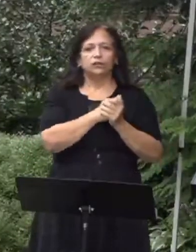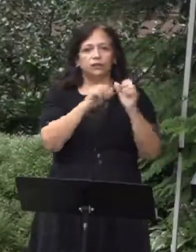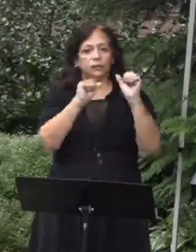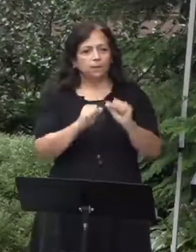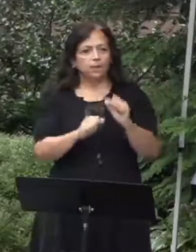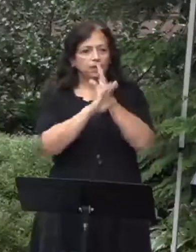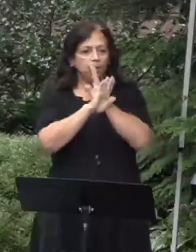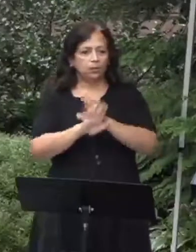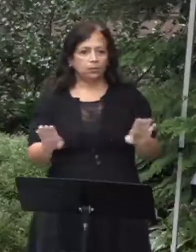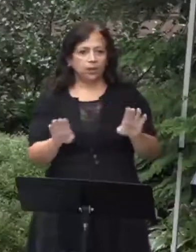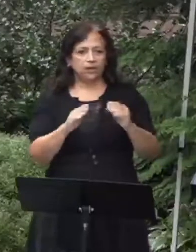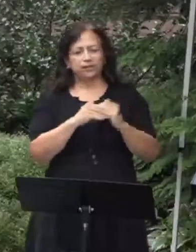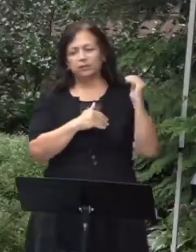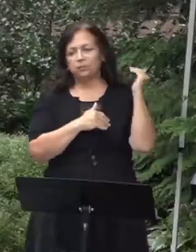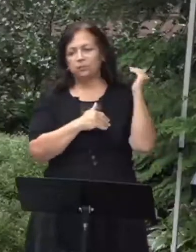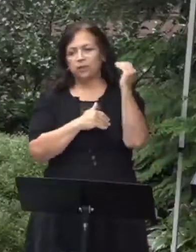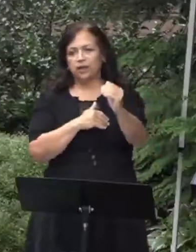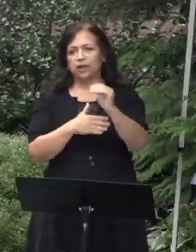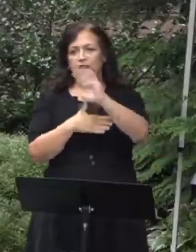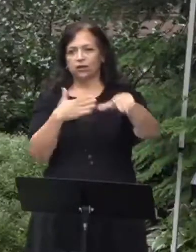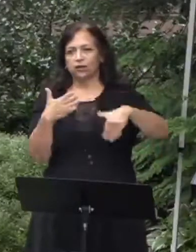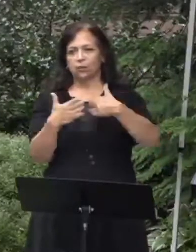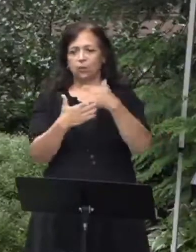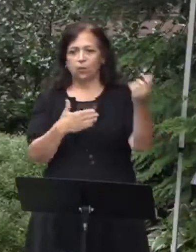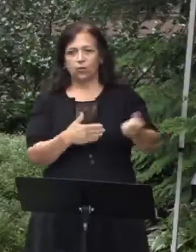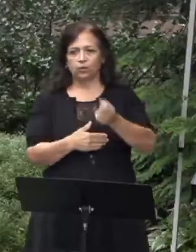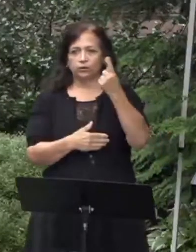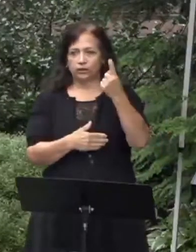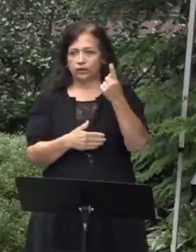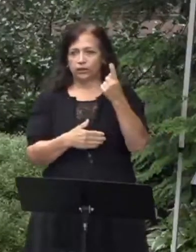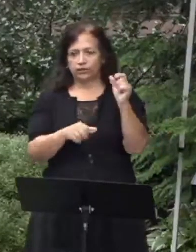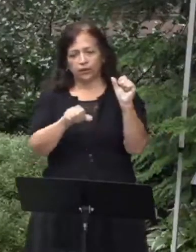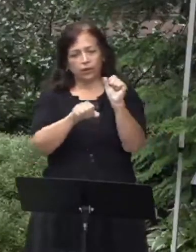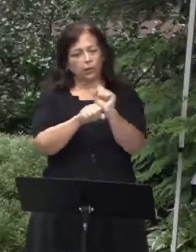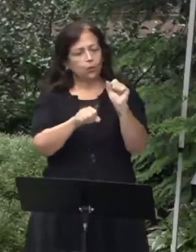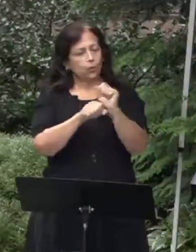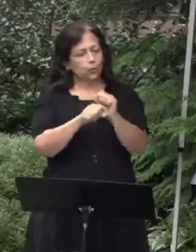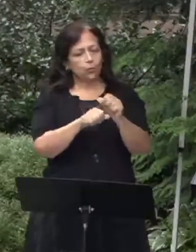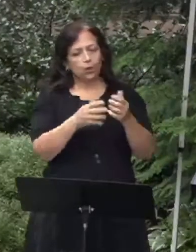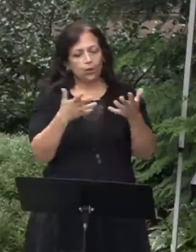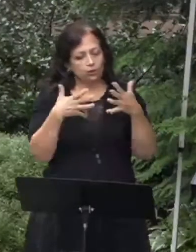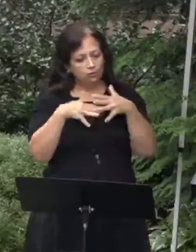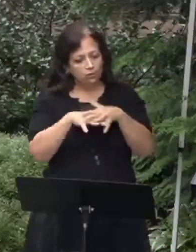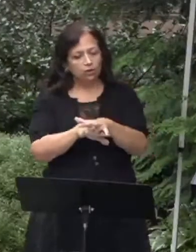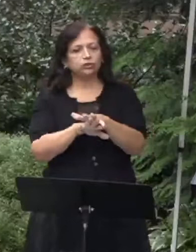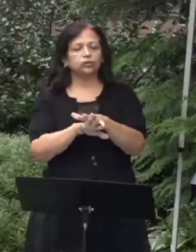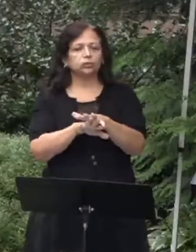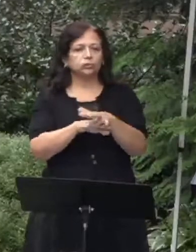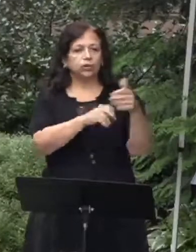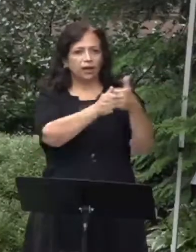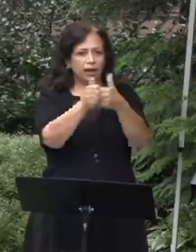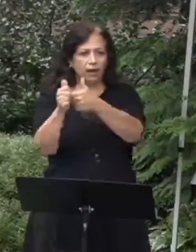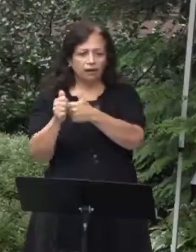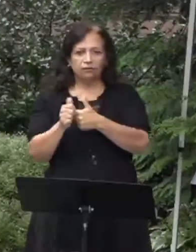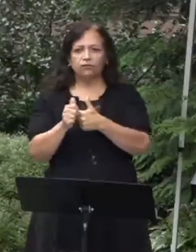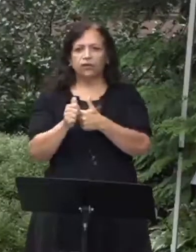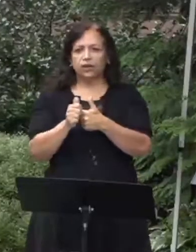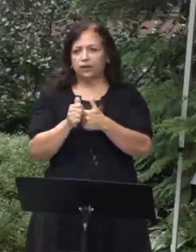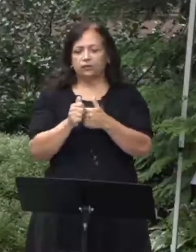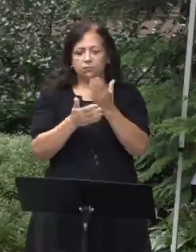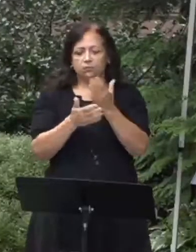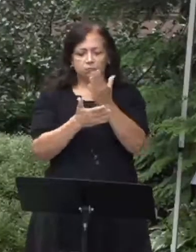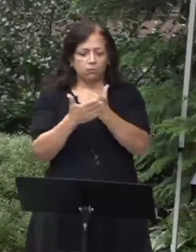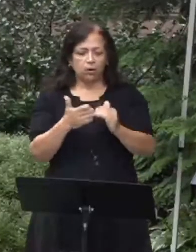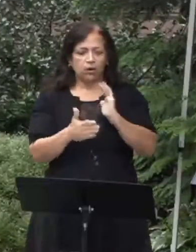the peace that surpasses all understanding work its way into every corner of our